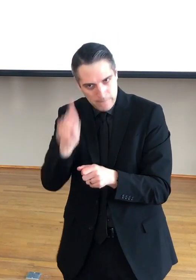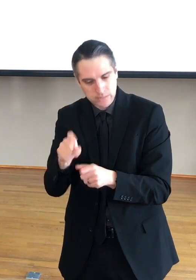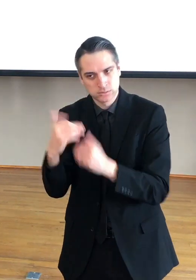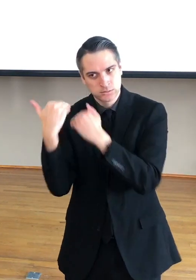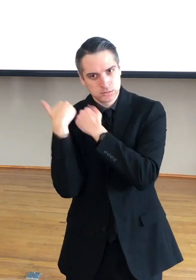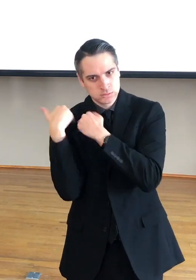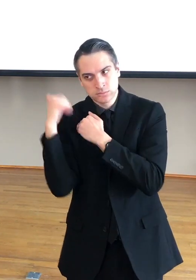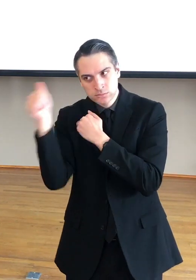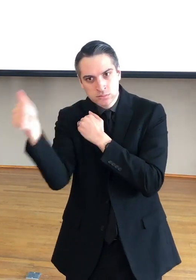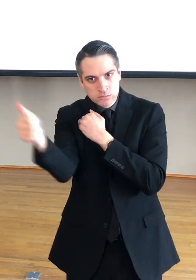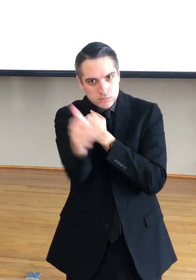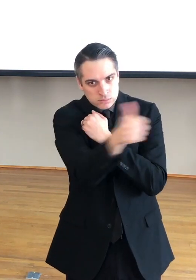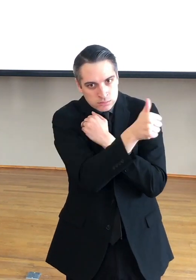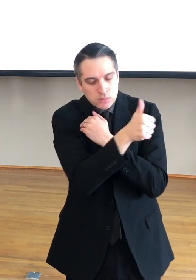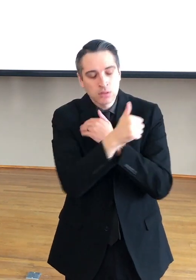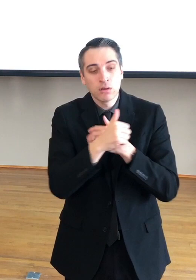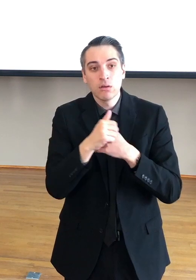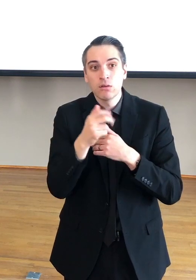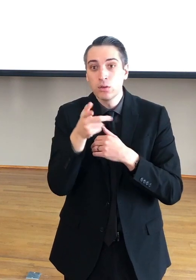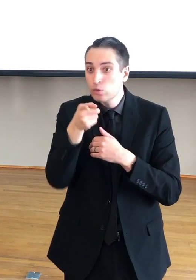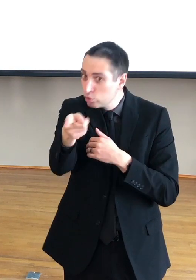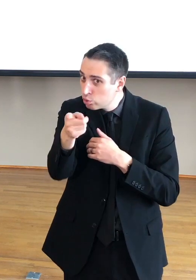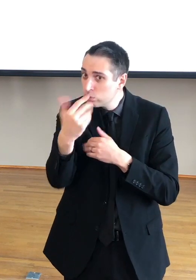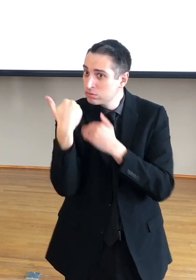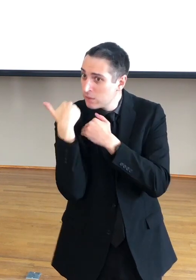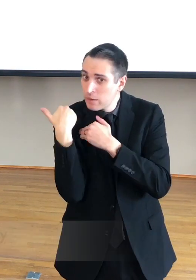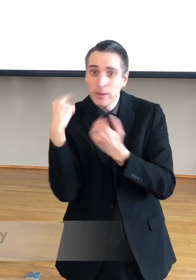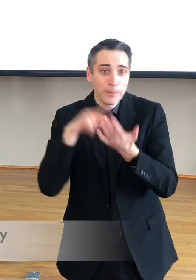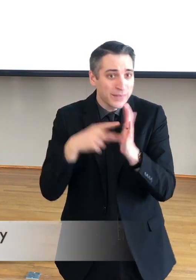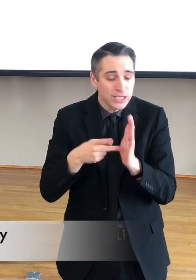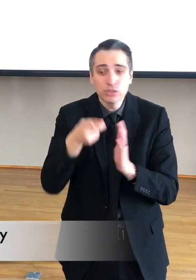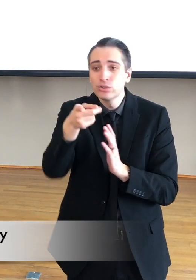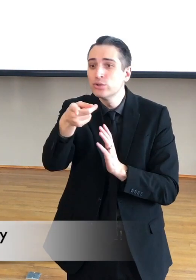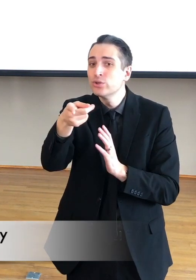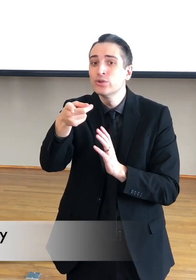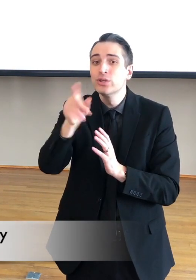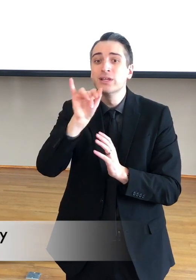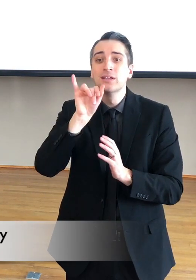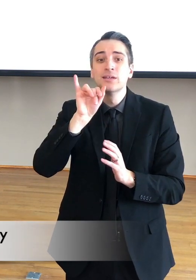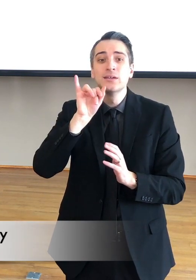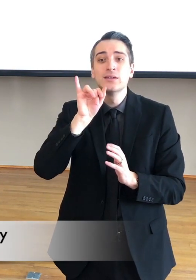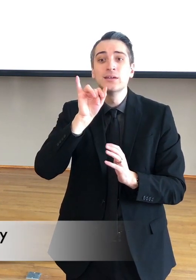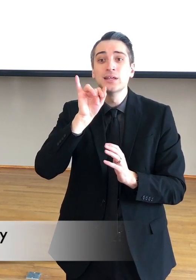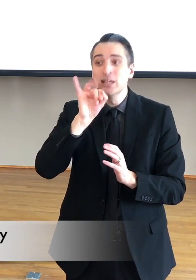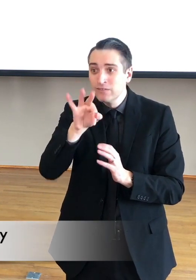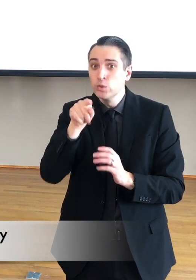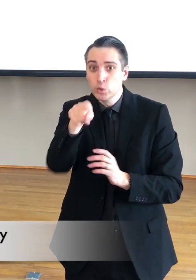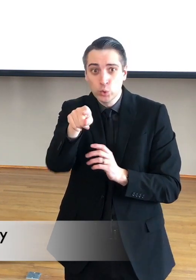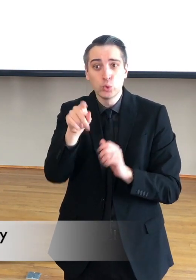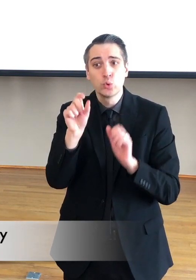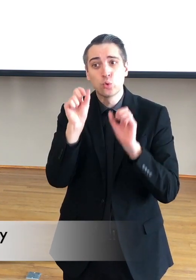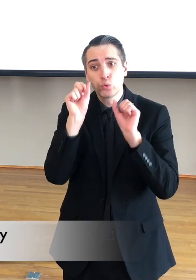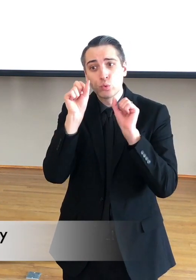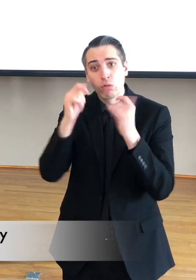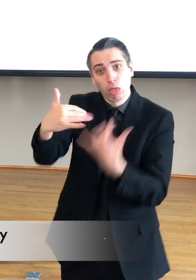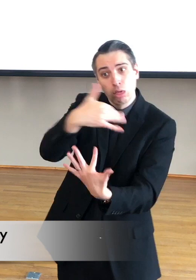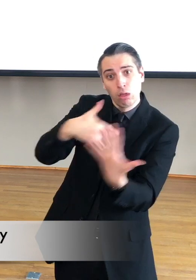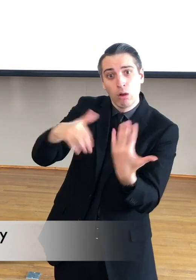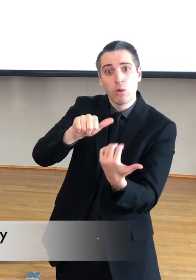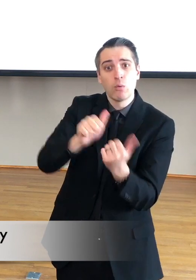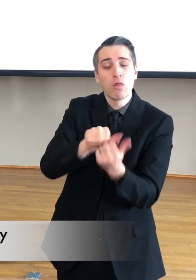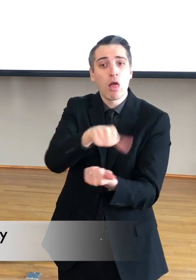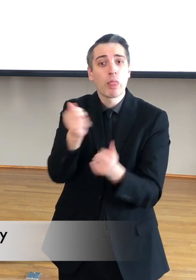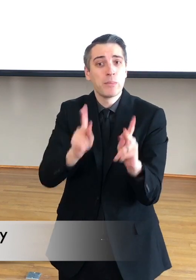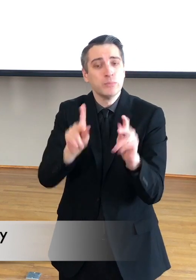playing a part means, getting out of those spaces where we could be in jeopardy of catching this